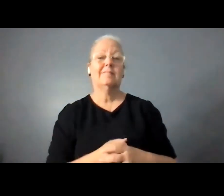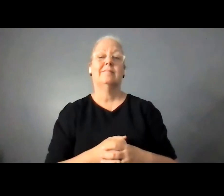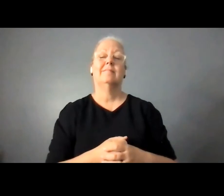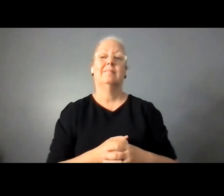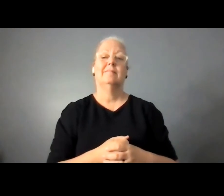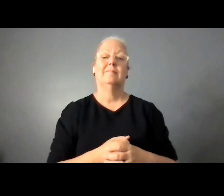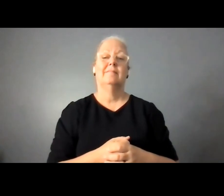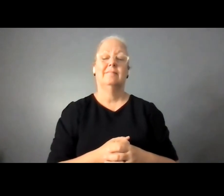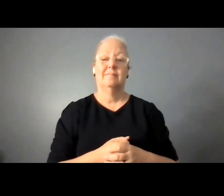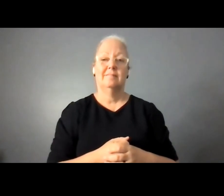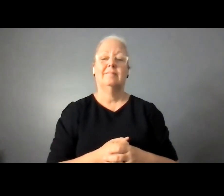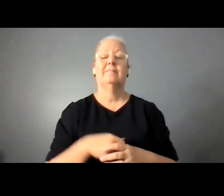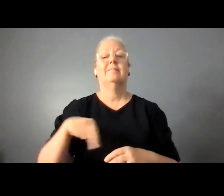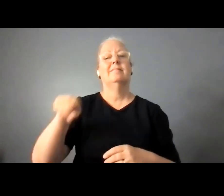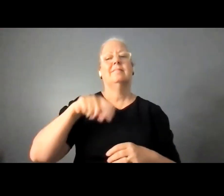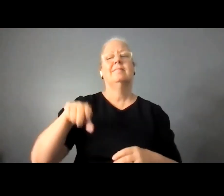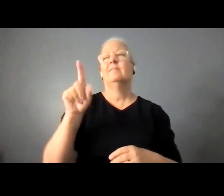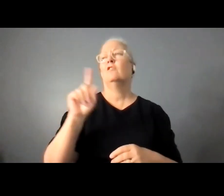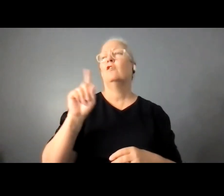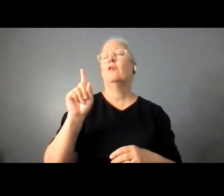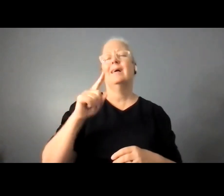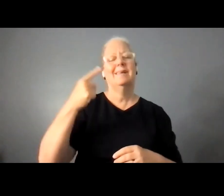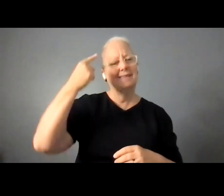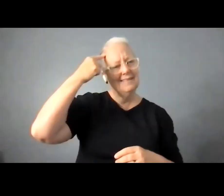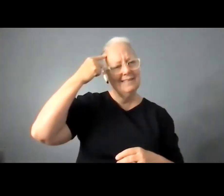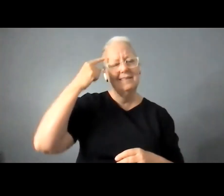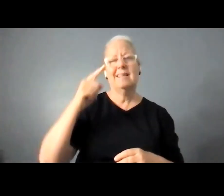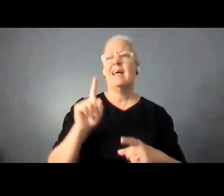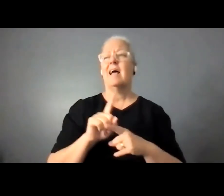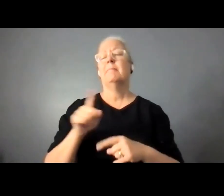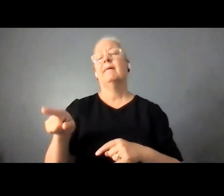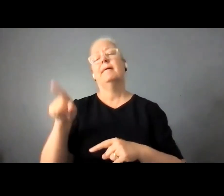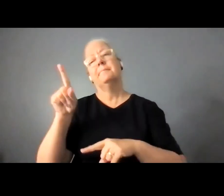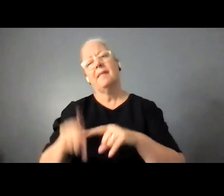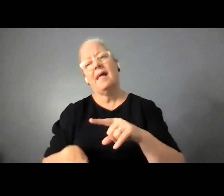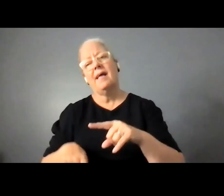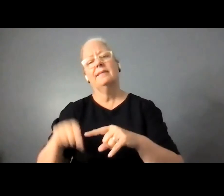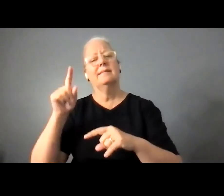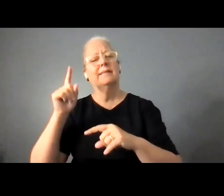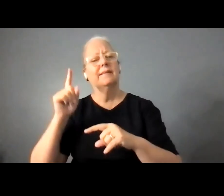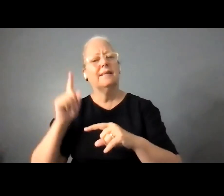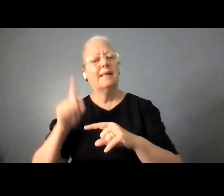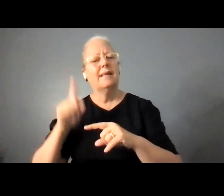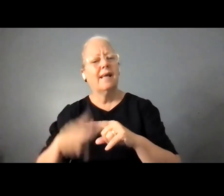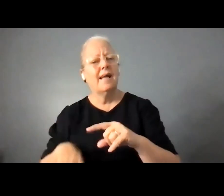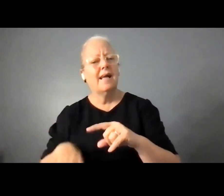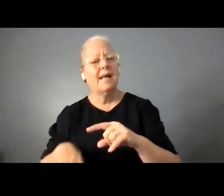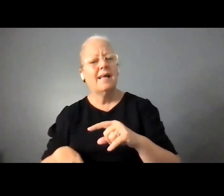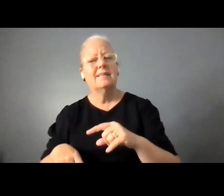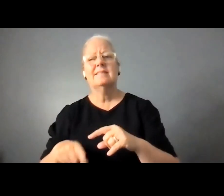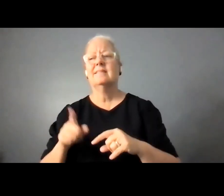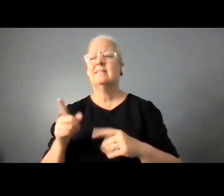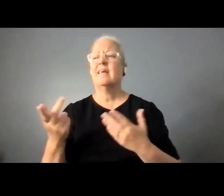a condition or a limitation, but it's something to do with the